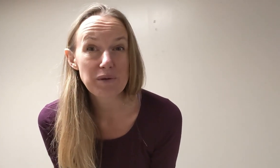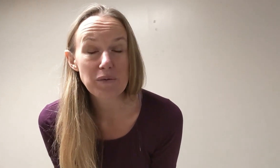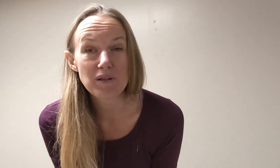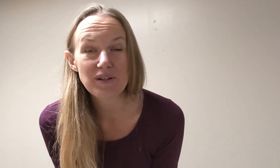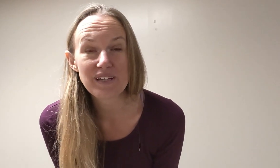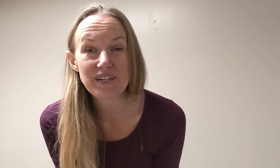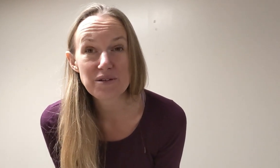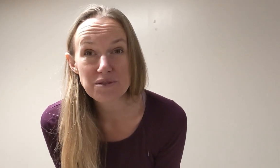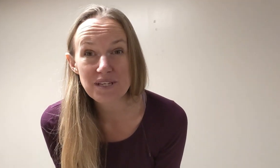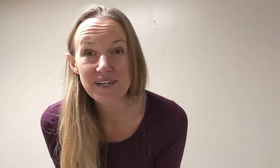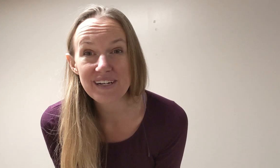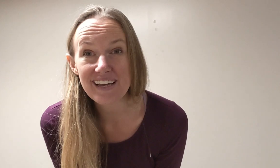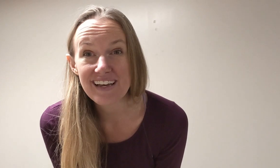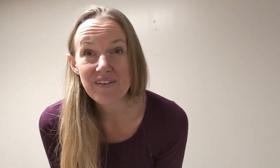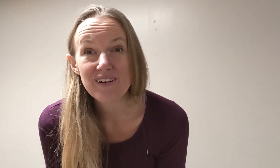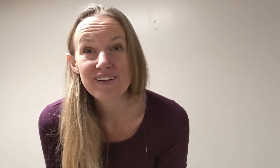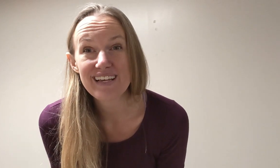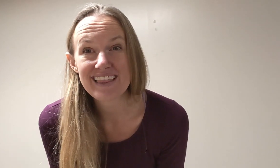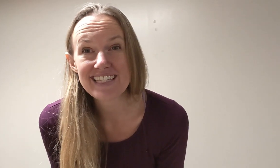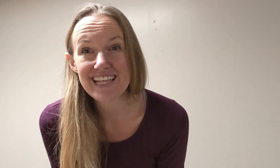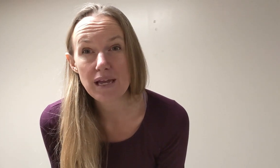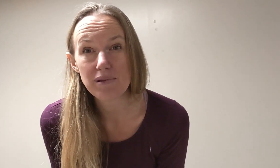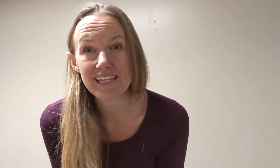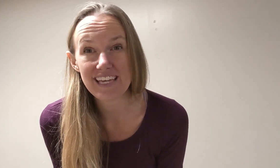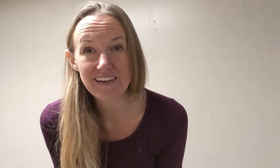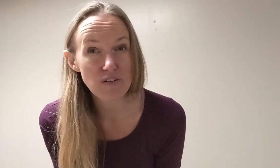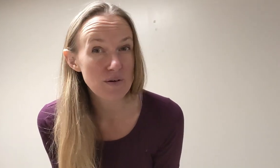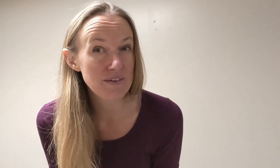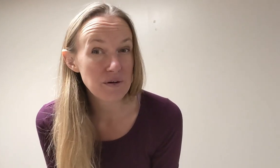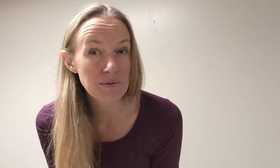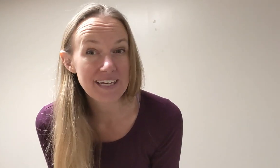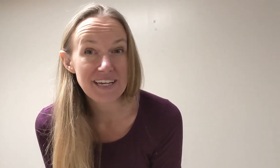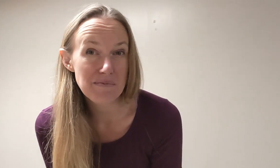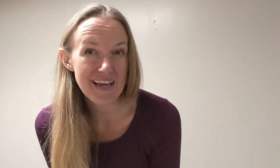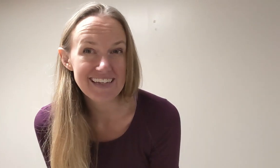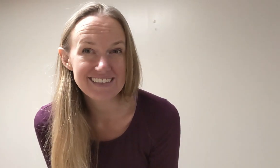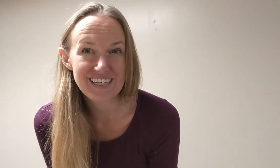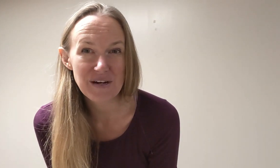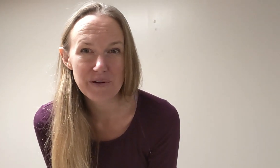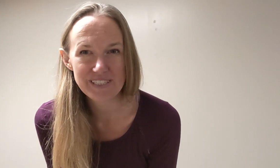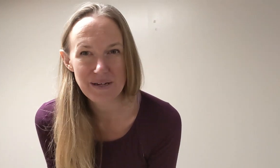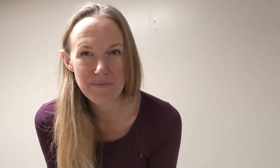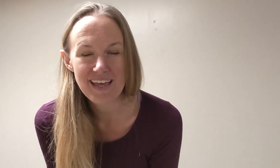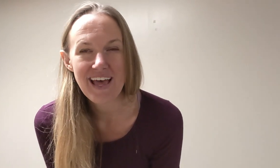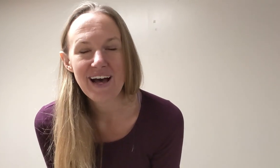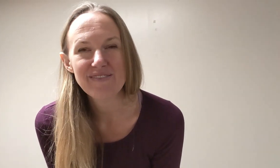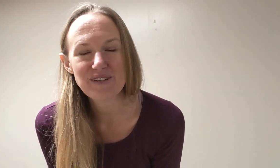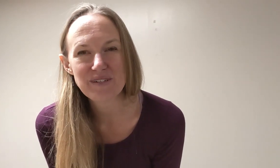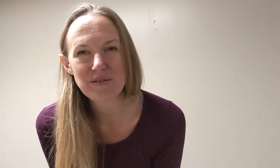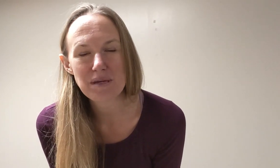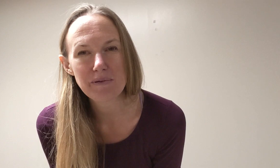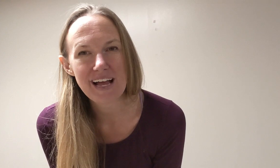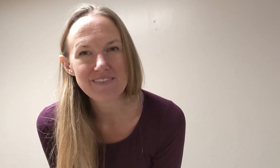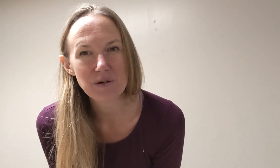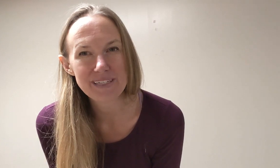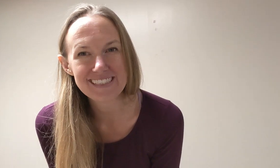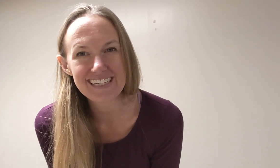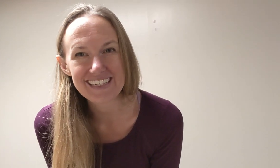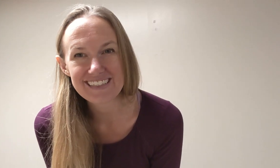we're learning a new song. We're learning This I Believe, or The Creed by Hillsong Worship. A few different people have requested it, so